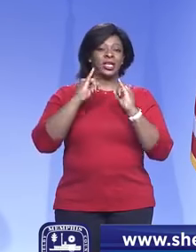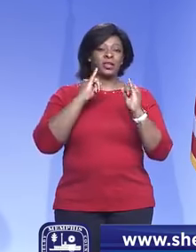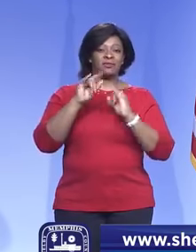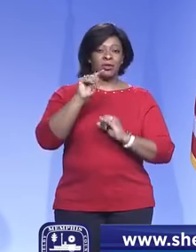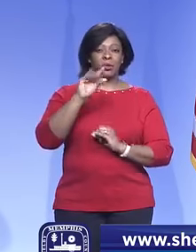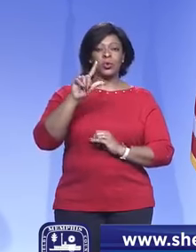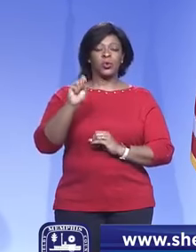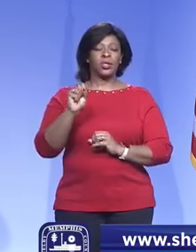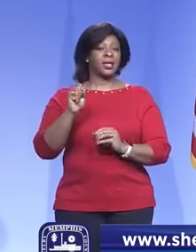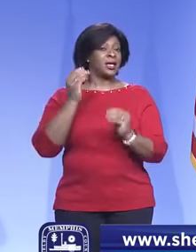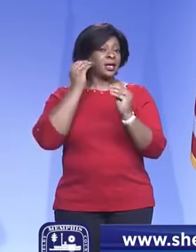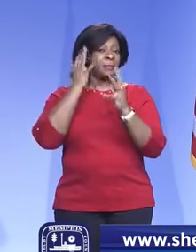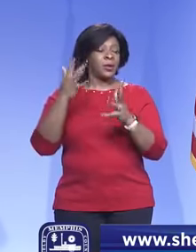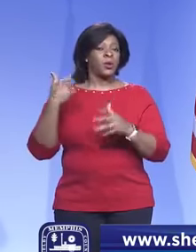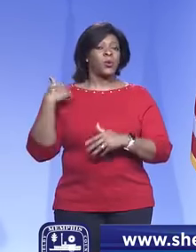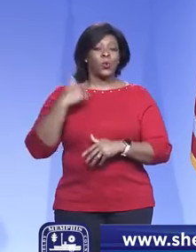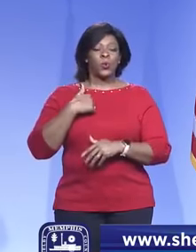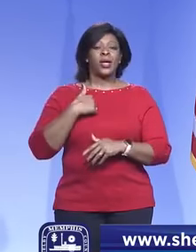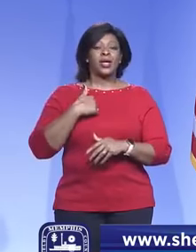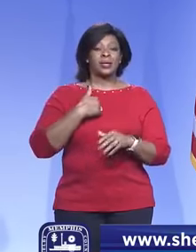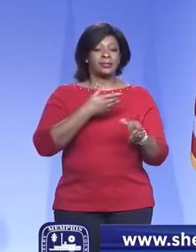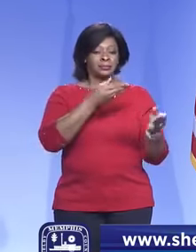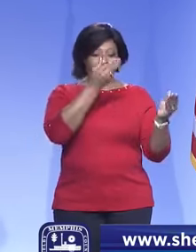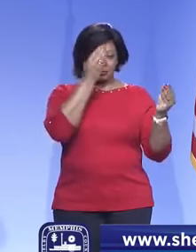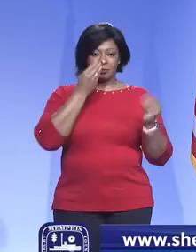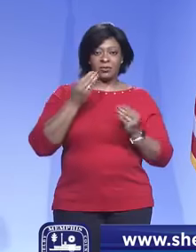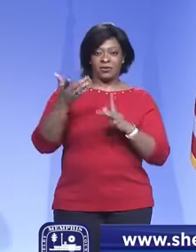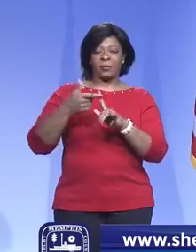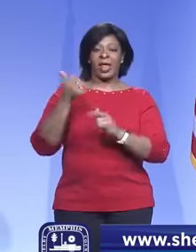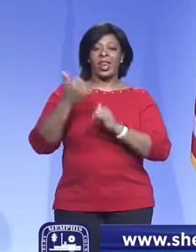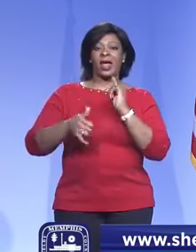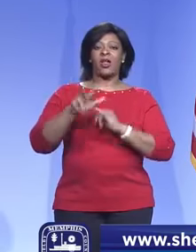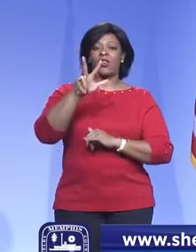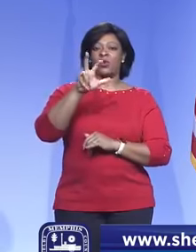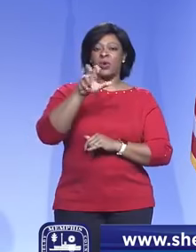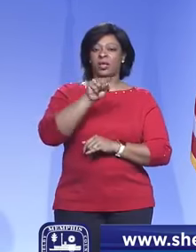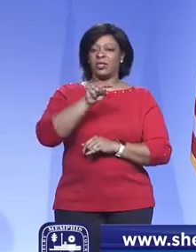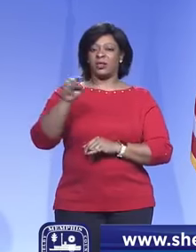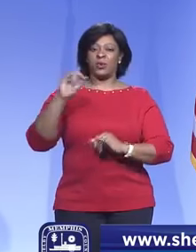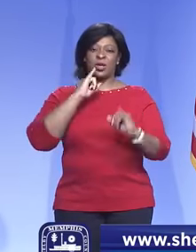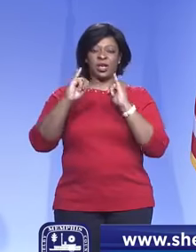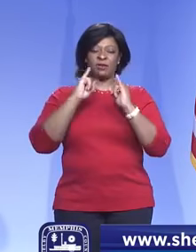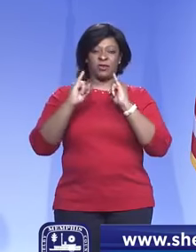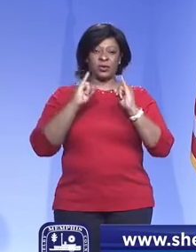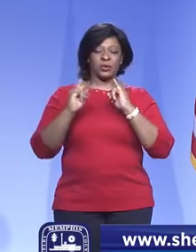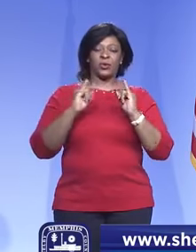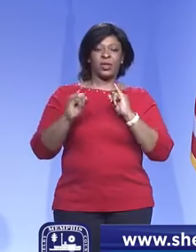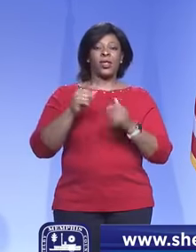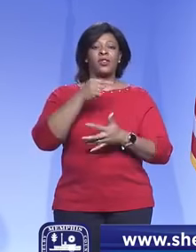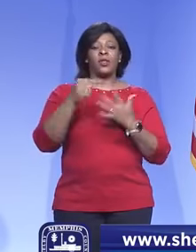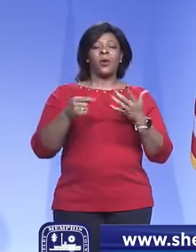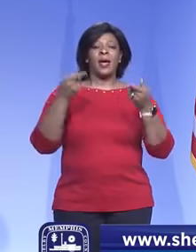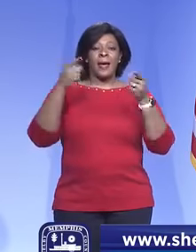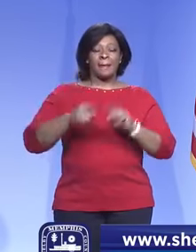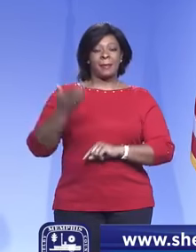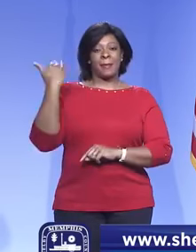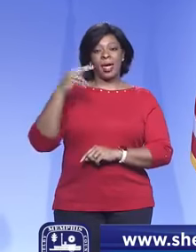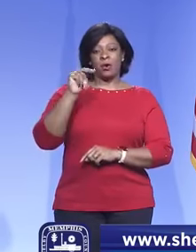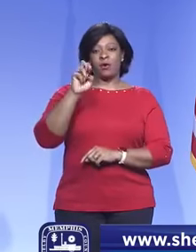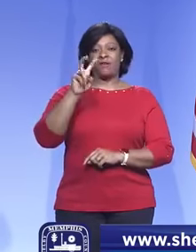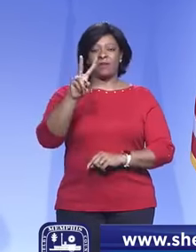tool and information we've gleaned from the last 300 or so interviews, those that happened in